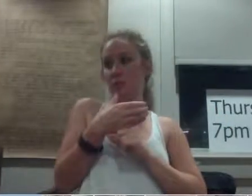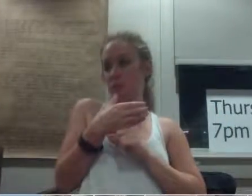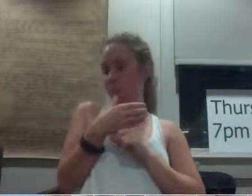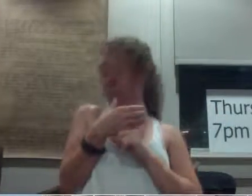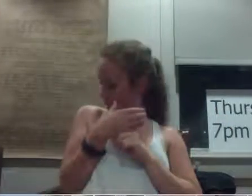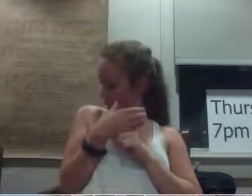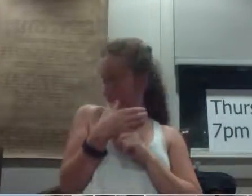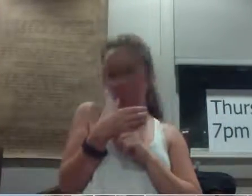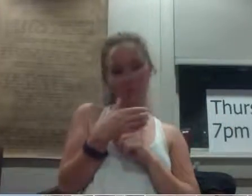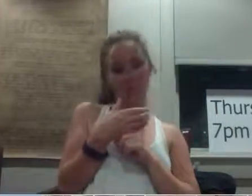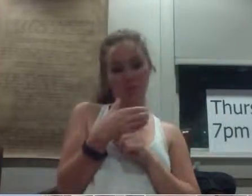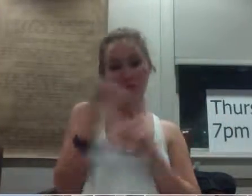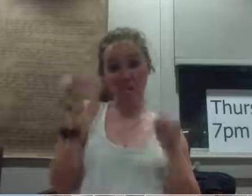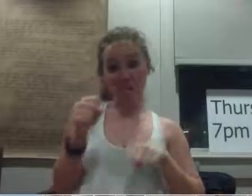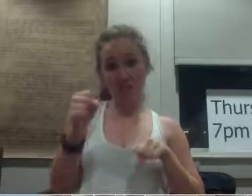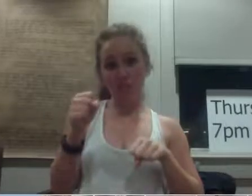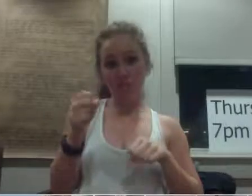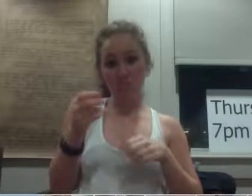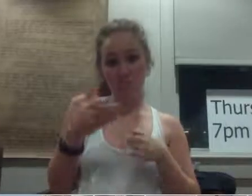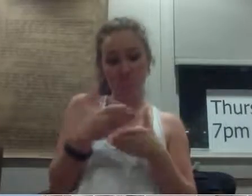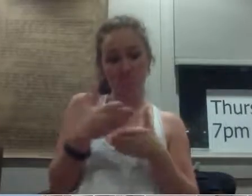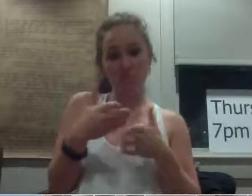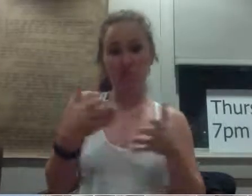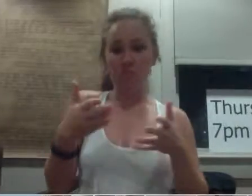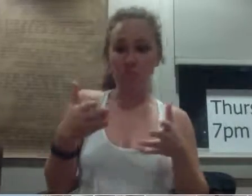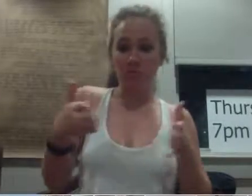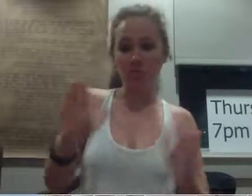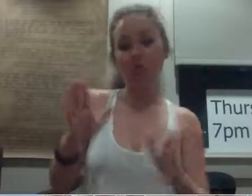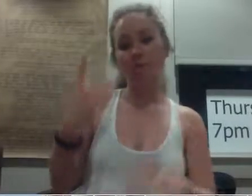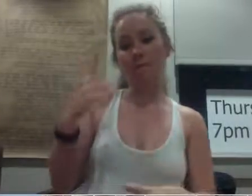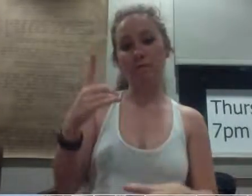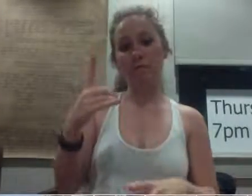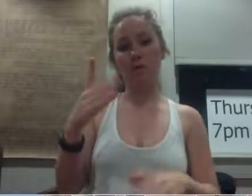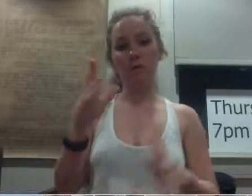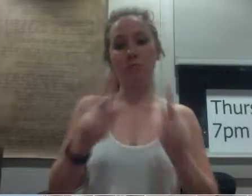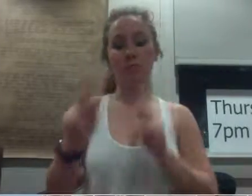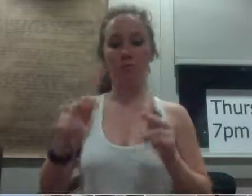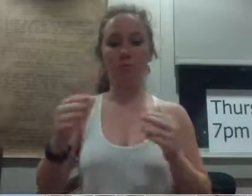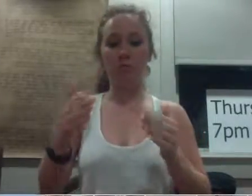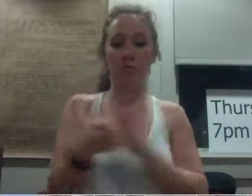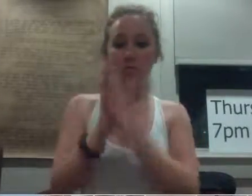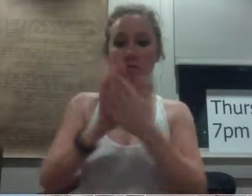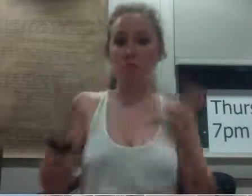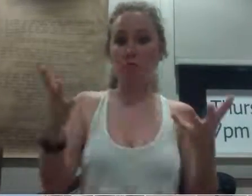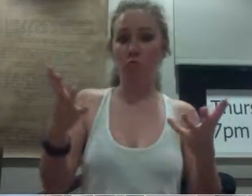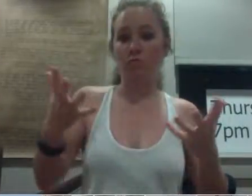arguments are called trolls, and they hide behind their computer and technology.